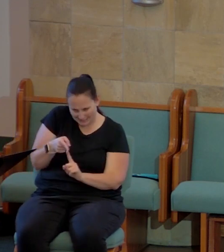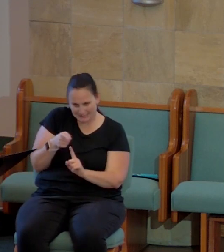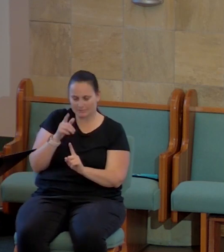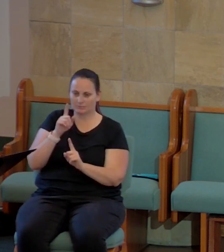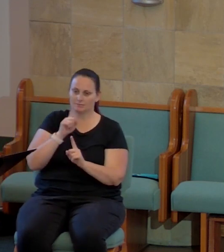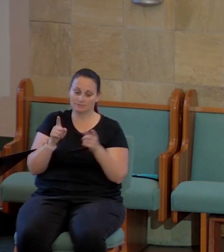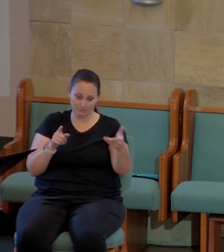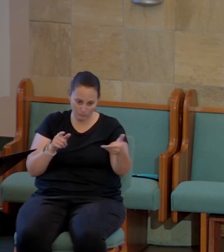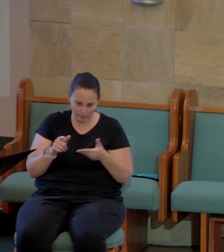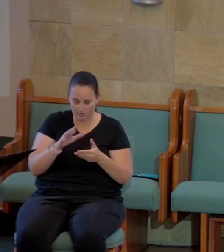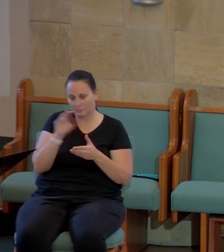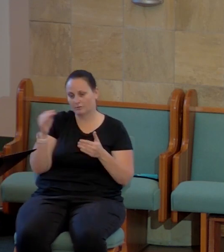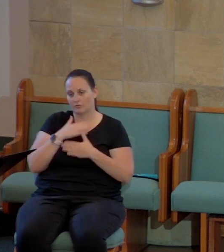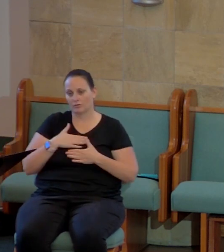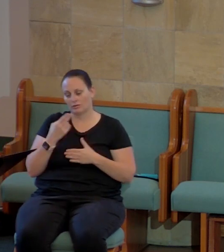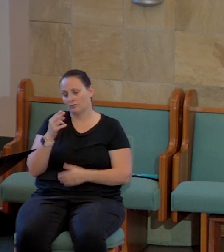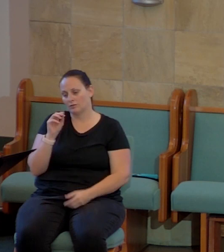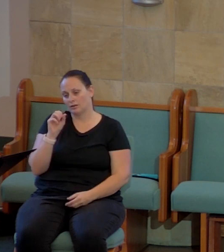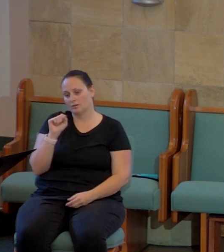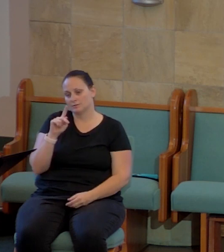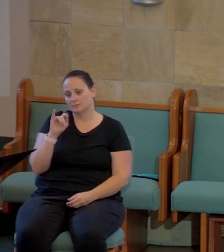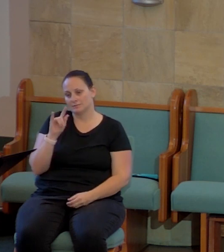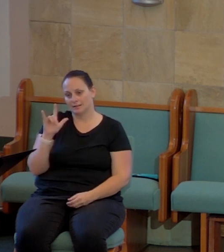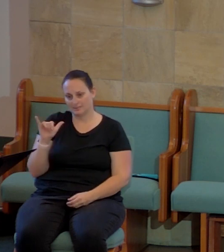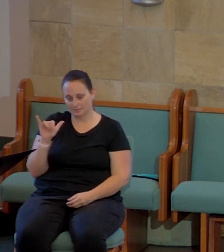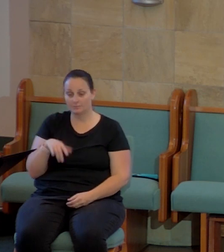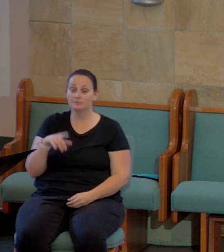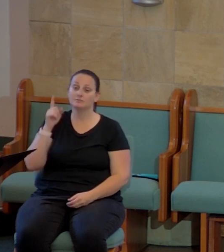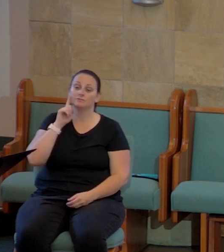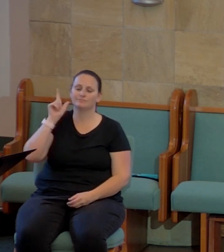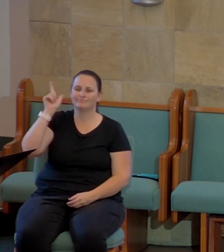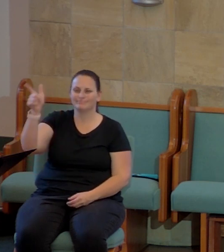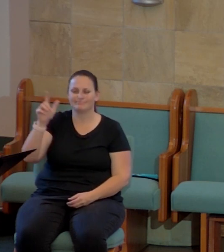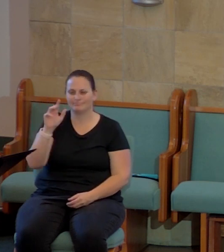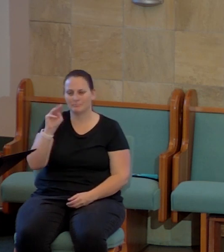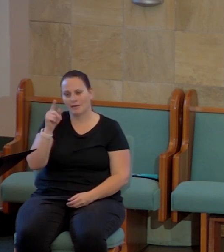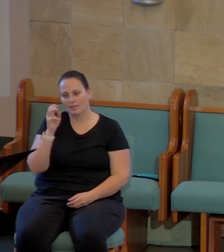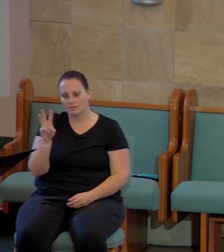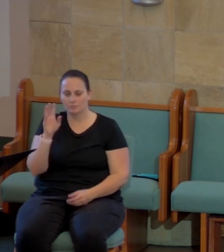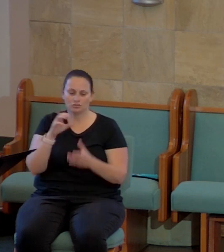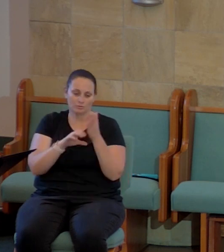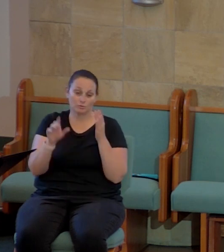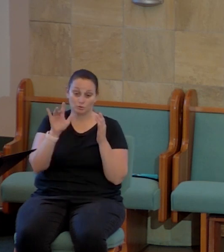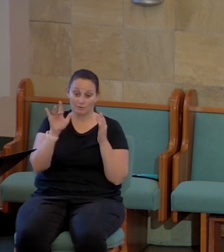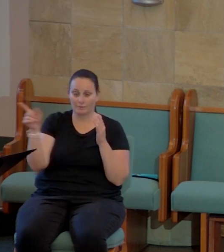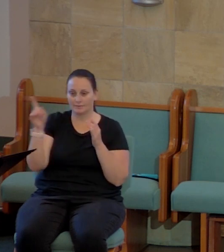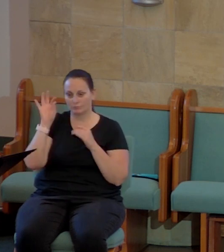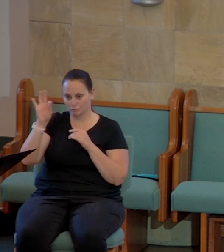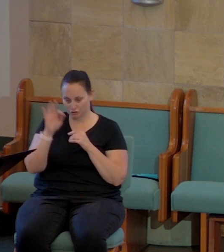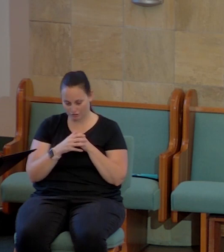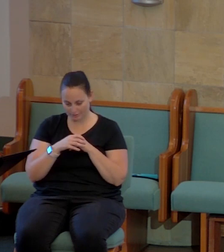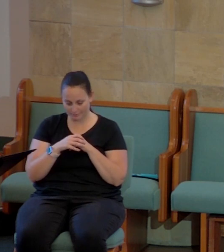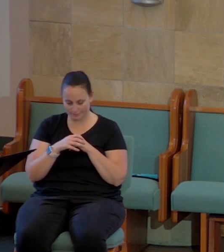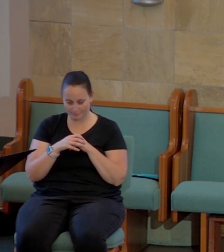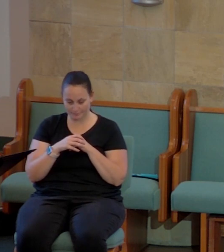the value of welcome and hospitality. Later in Matthew's gospel, in about chapter 25, Jesus preaches,